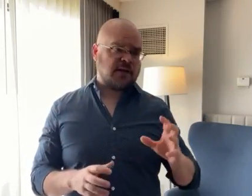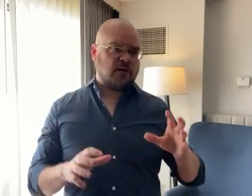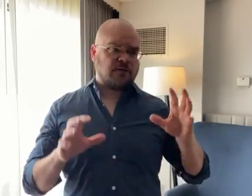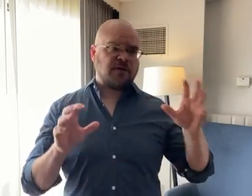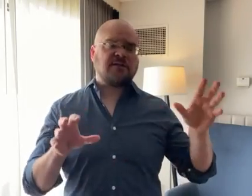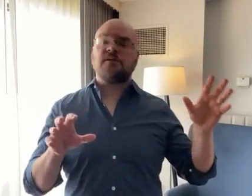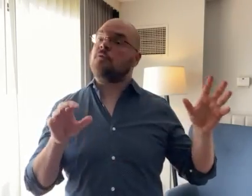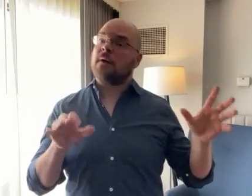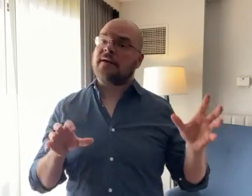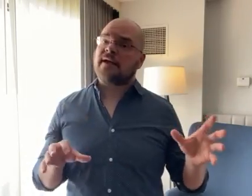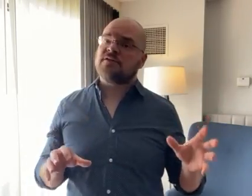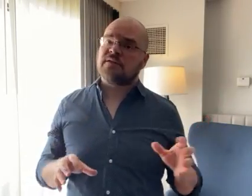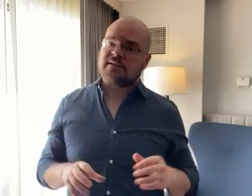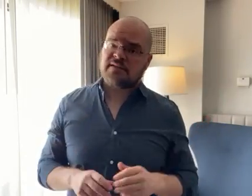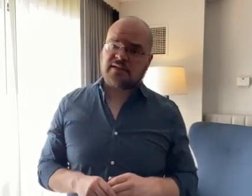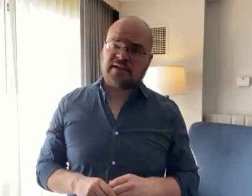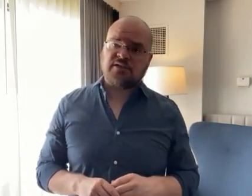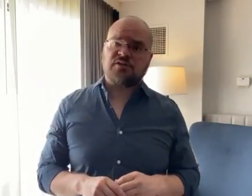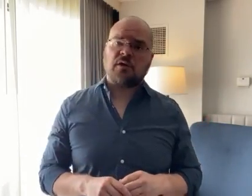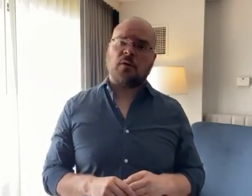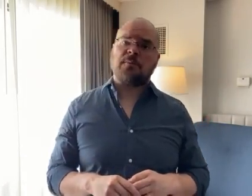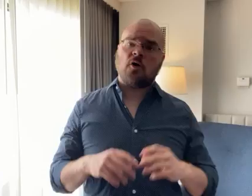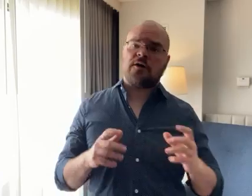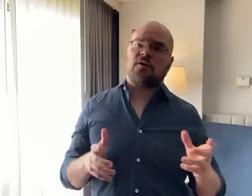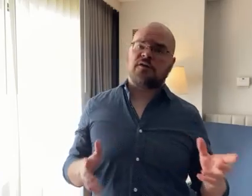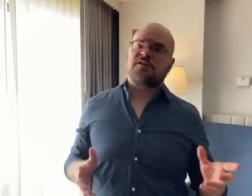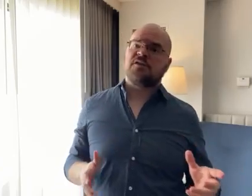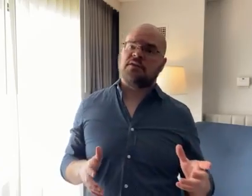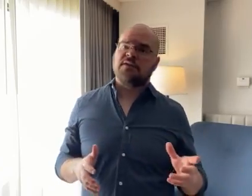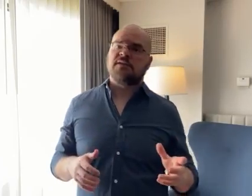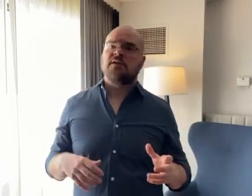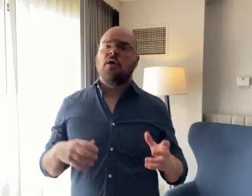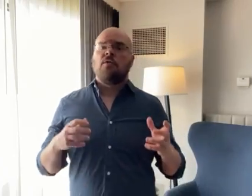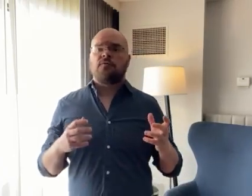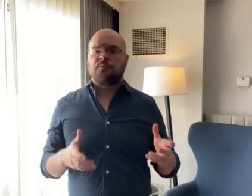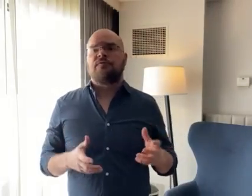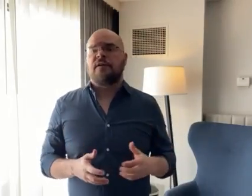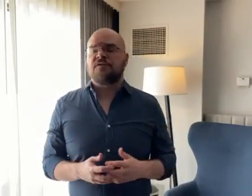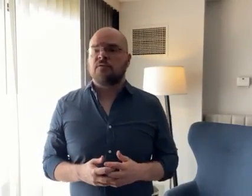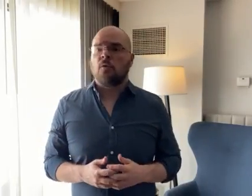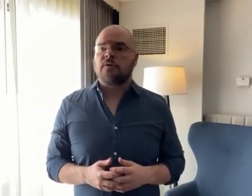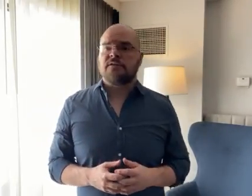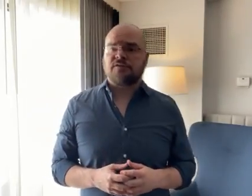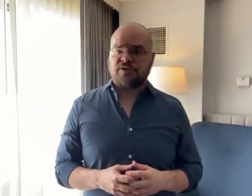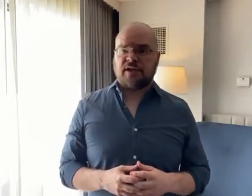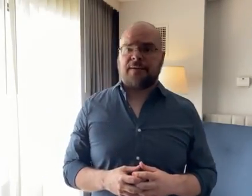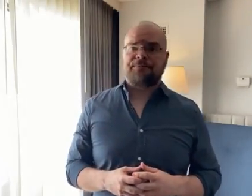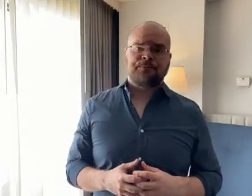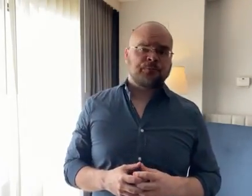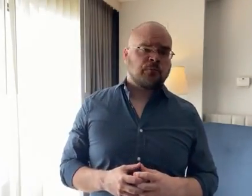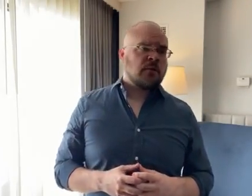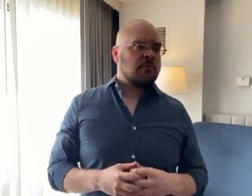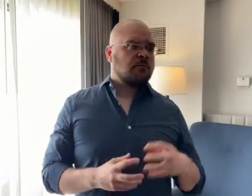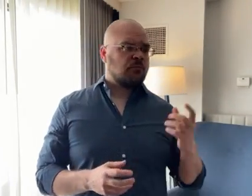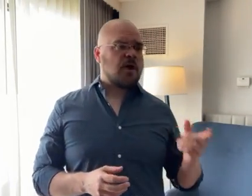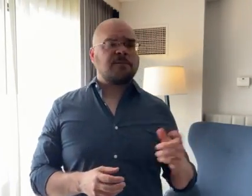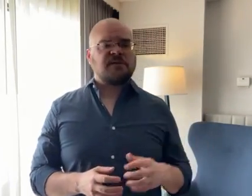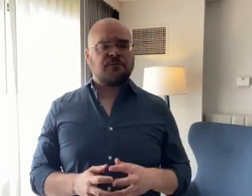are things that you might actually see show up on an audition list for a professional orchestra job. Brahms Symphony